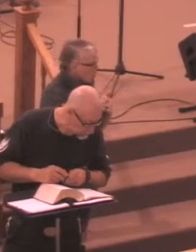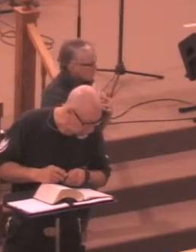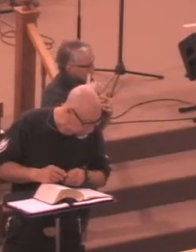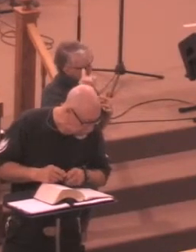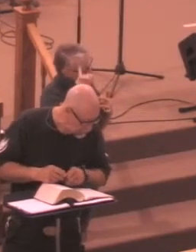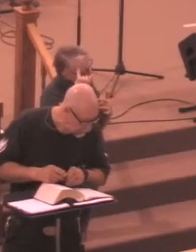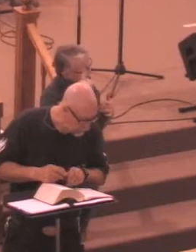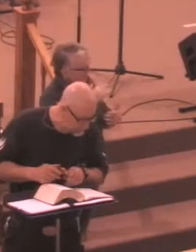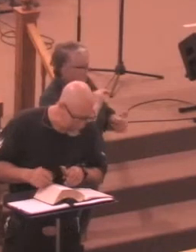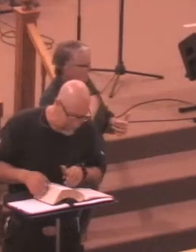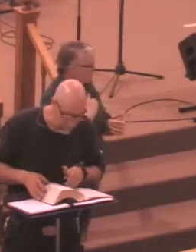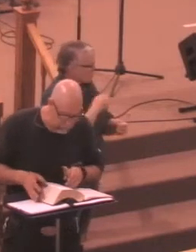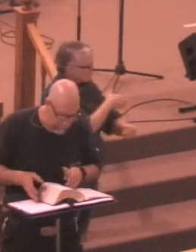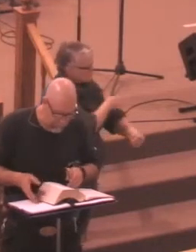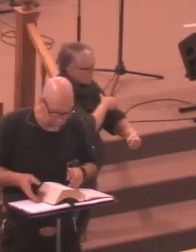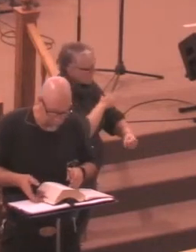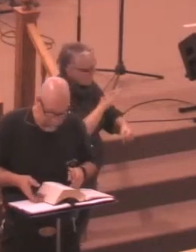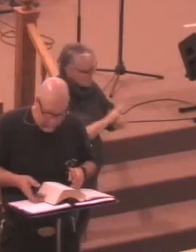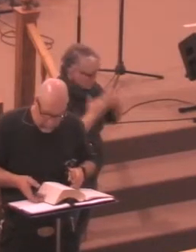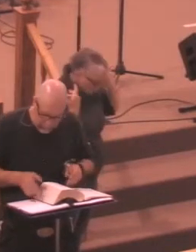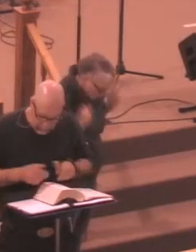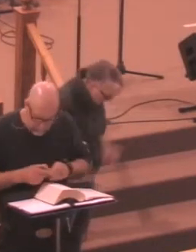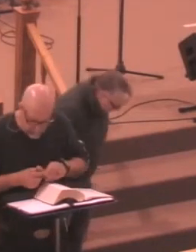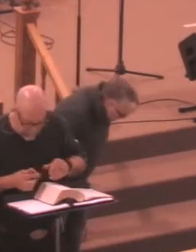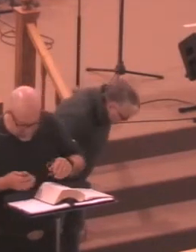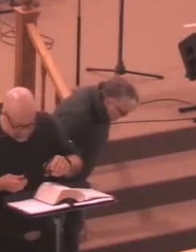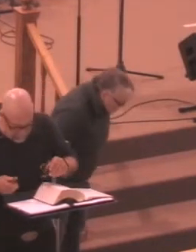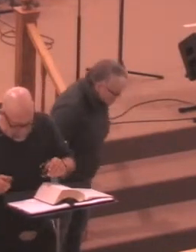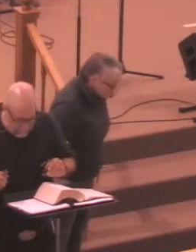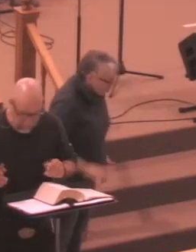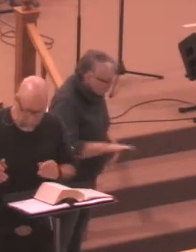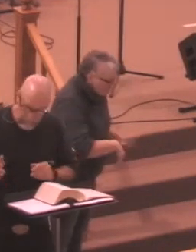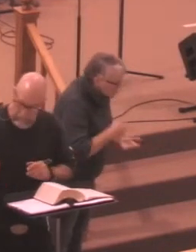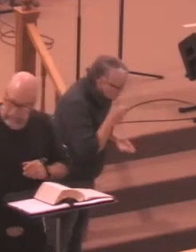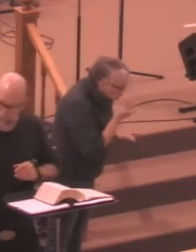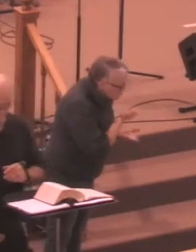your strength, your entire being. And in fact,